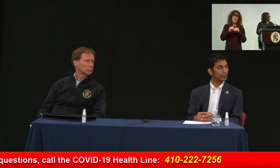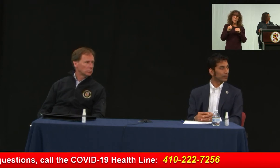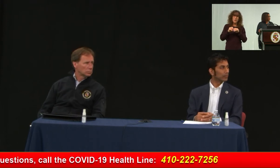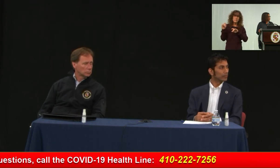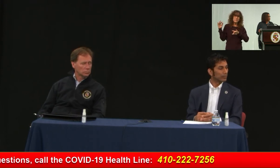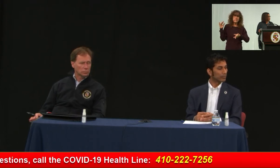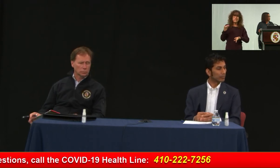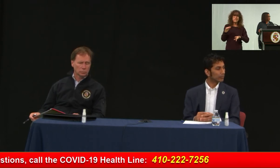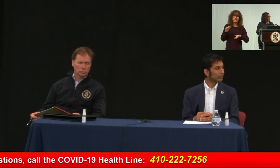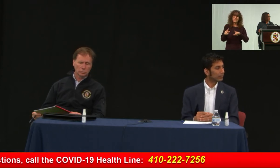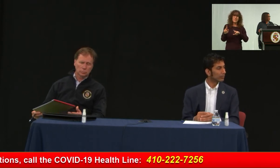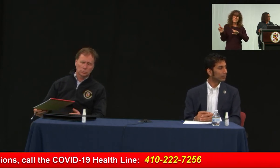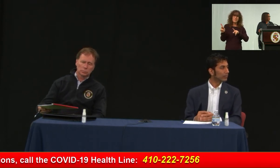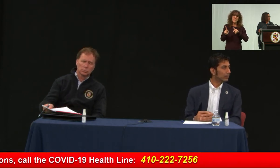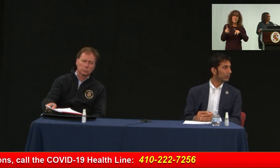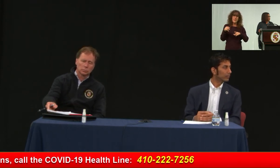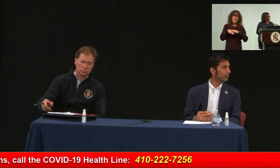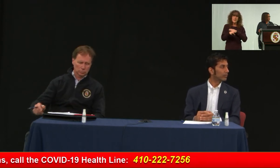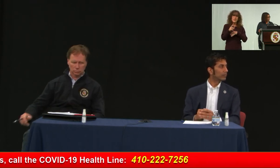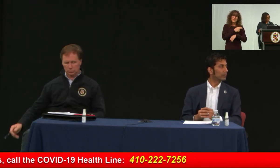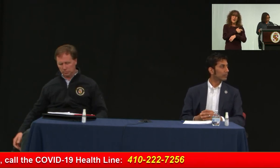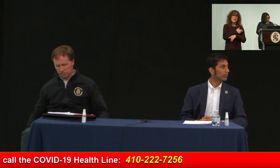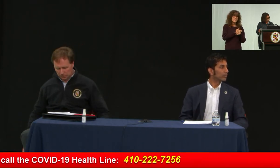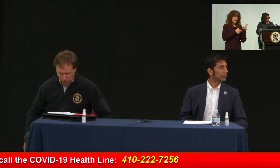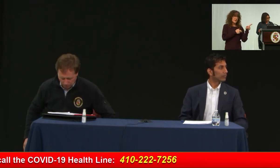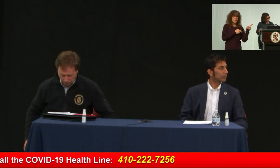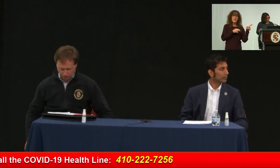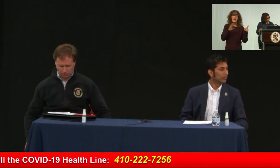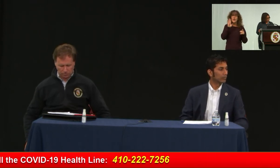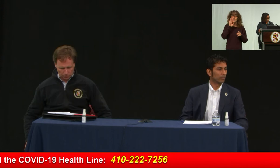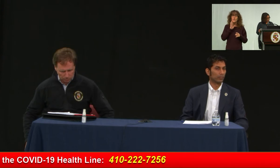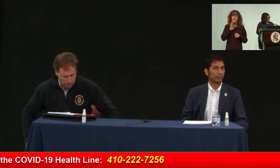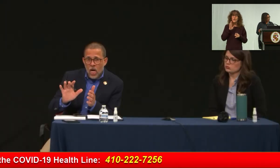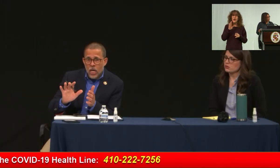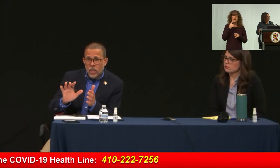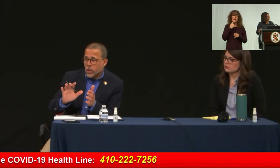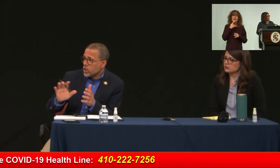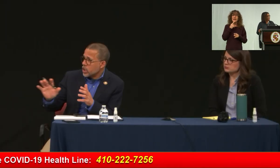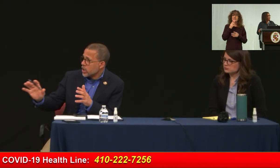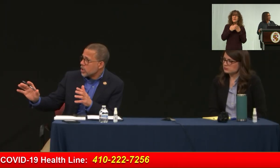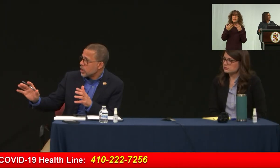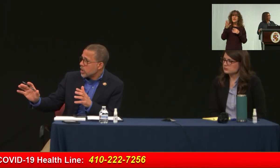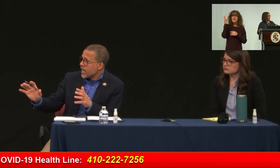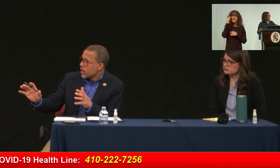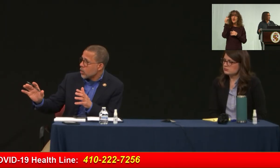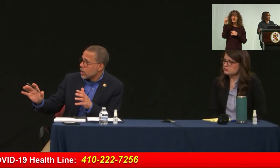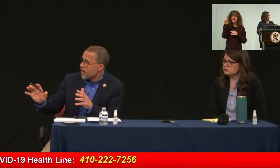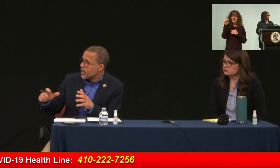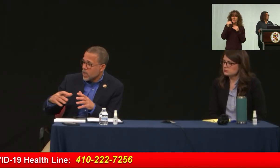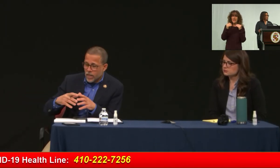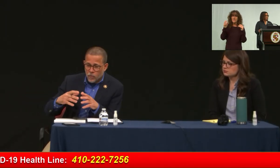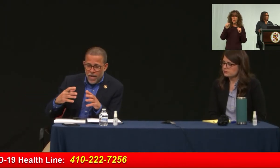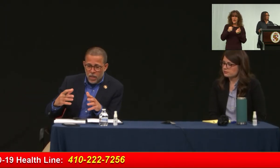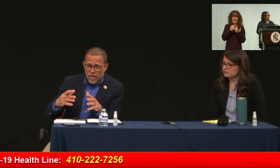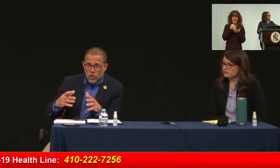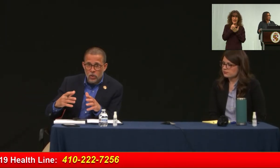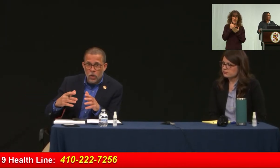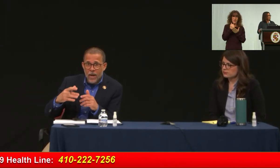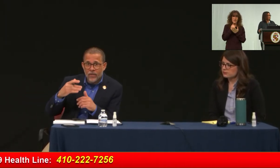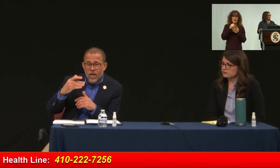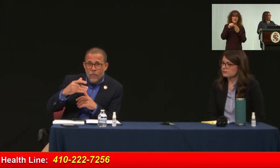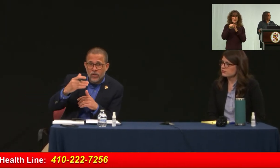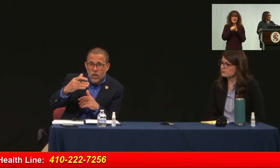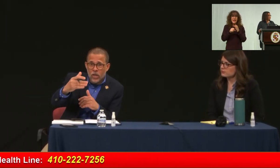Let me add, if I can, that there are a few things at the federal level that we can push on to assist state and local governments on expanding that